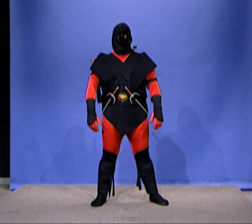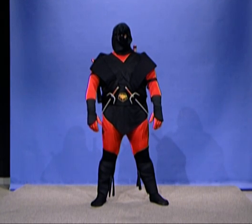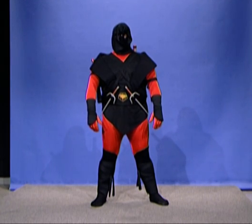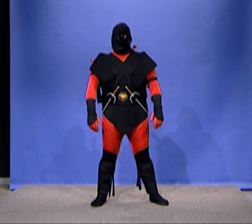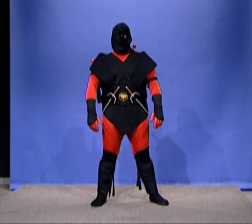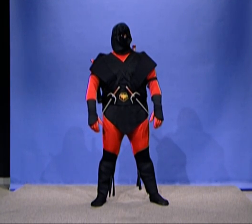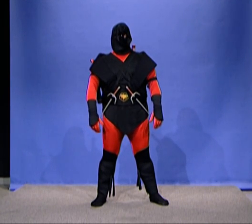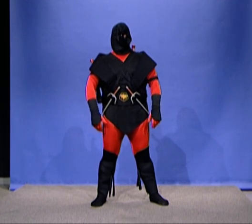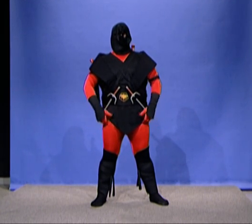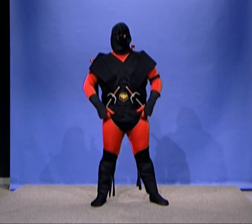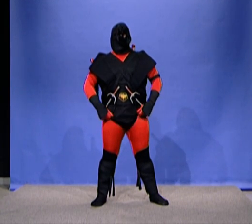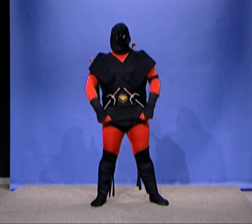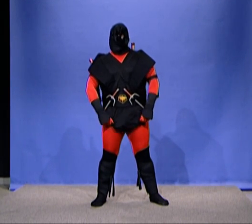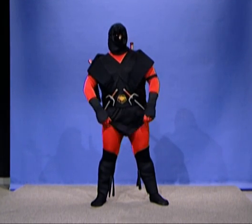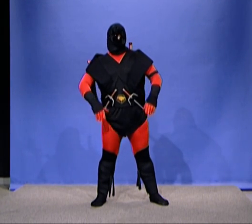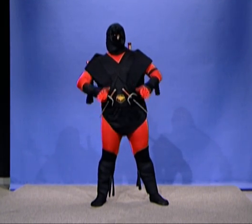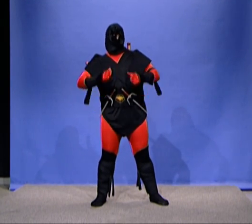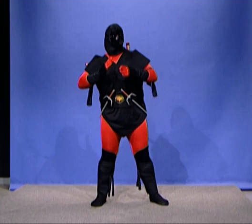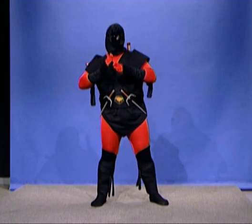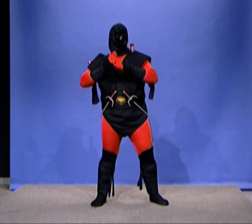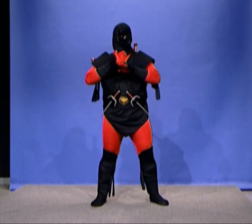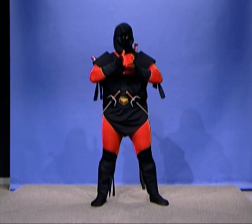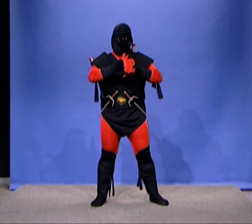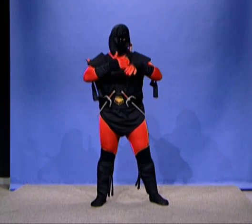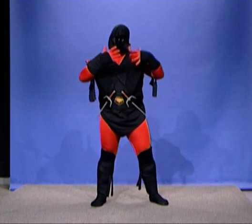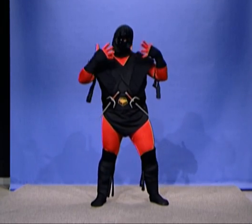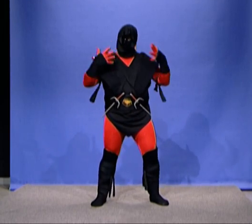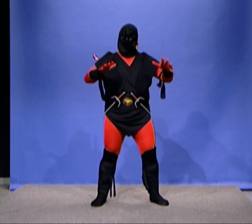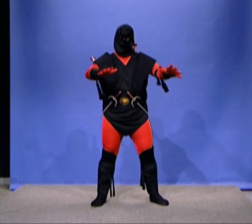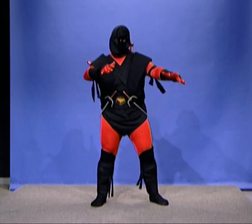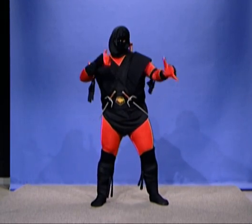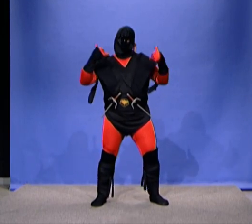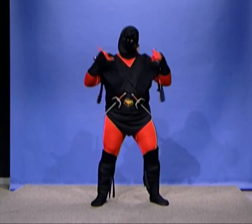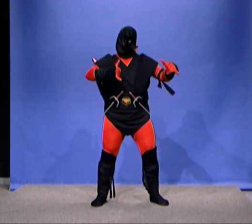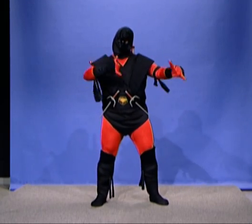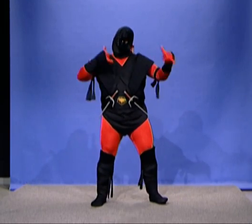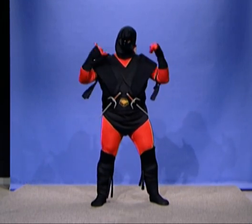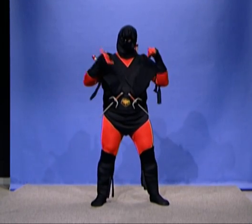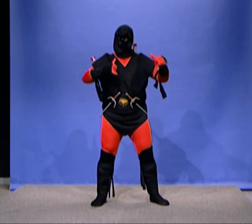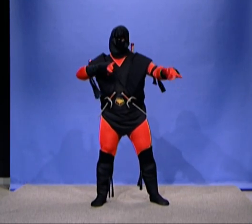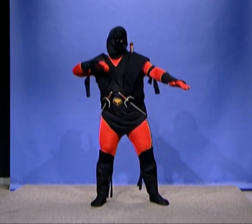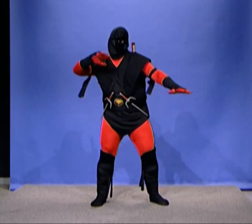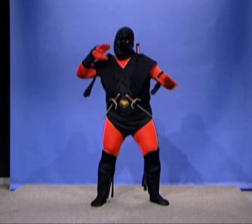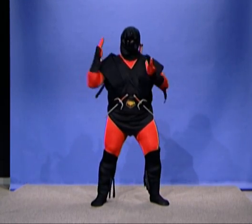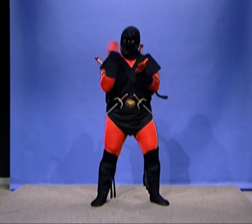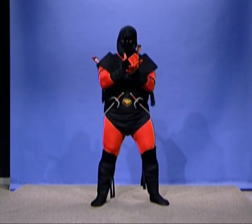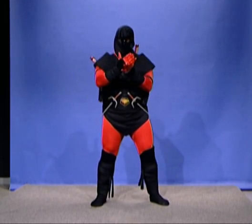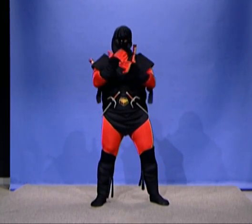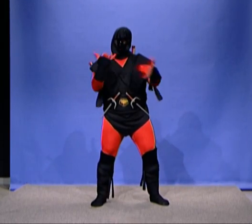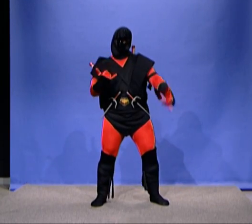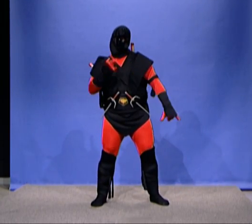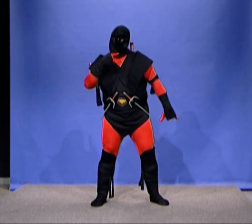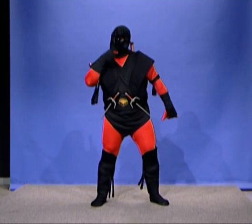And after the rumpus, "Now stop," Max said, and sent the wild things off to